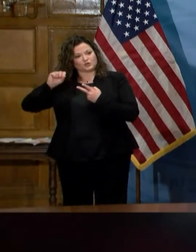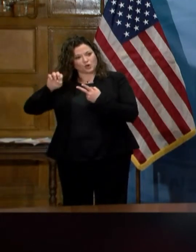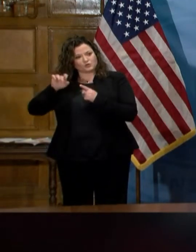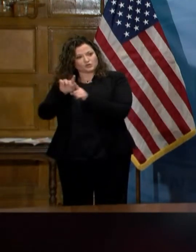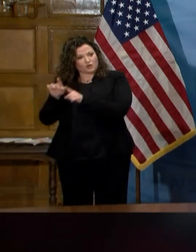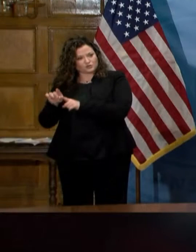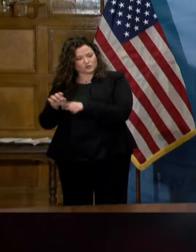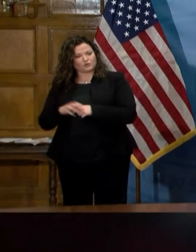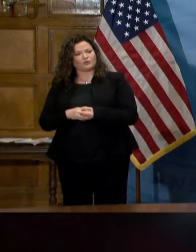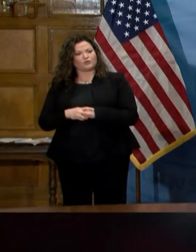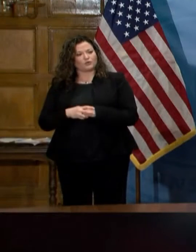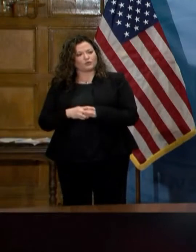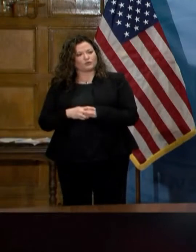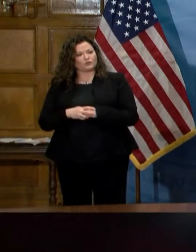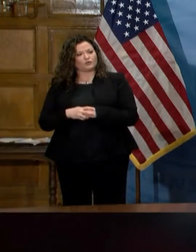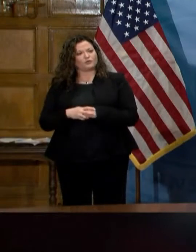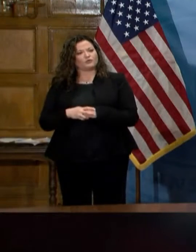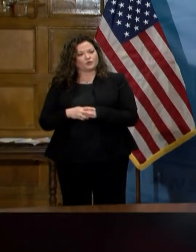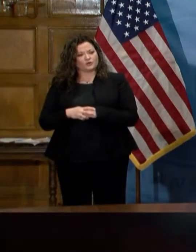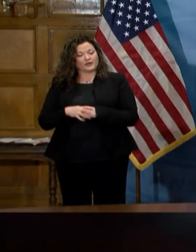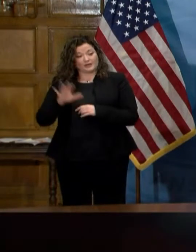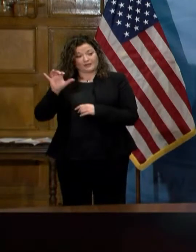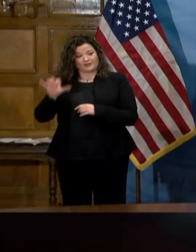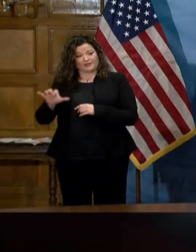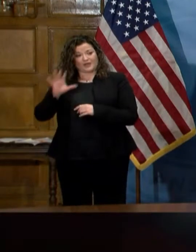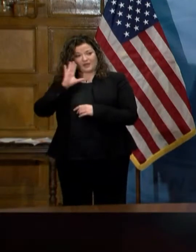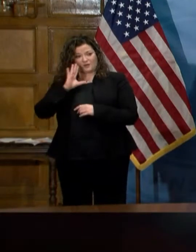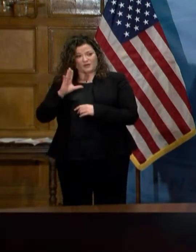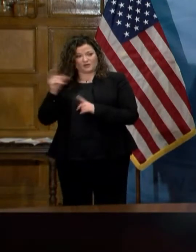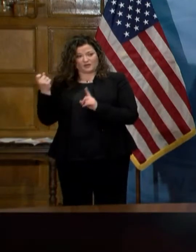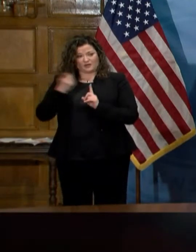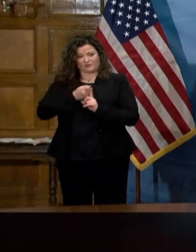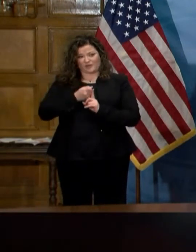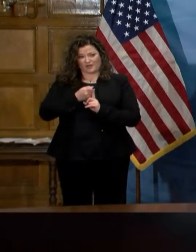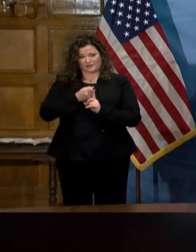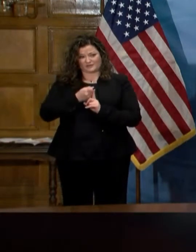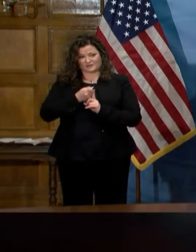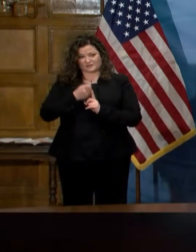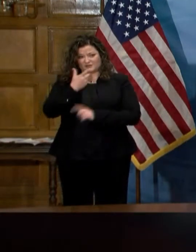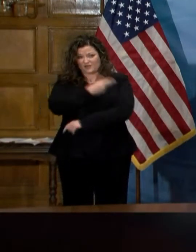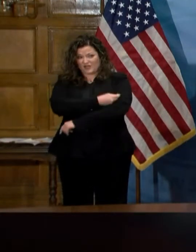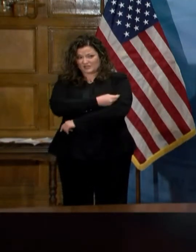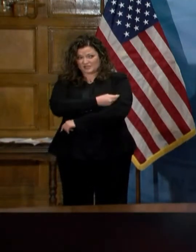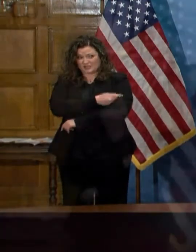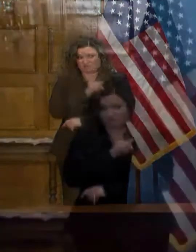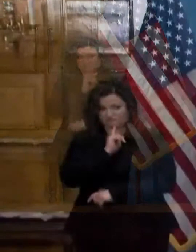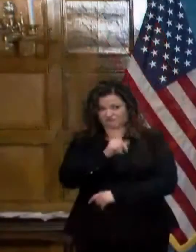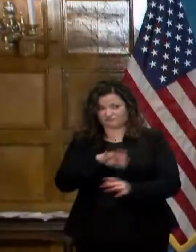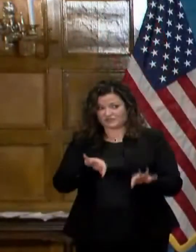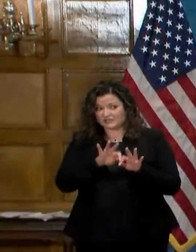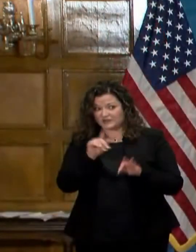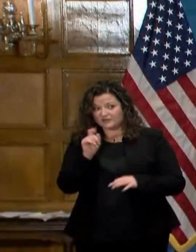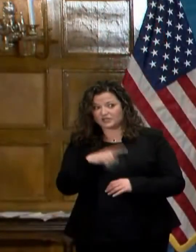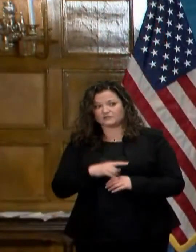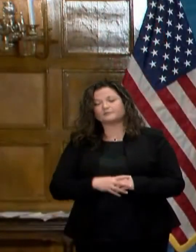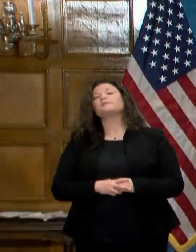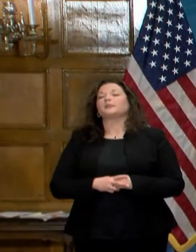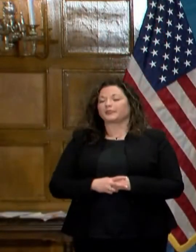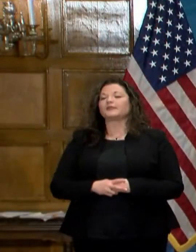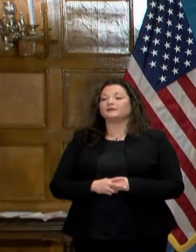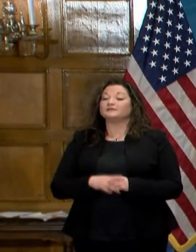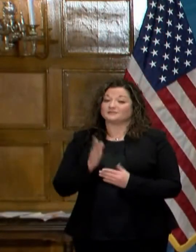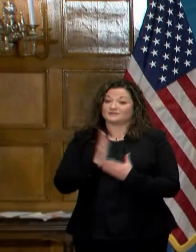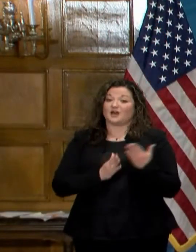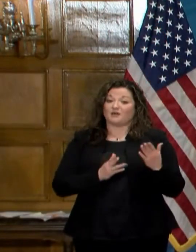So how significant will that affect the amount of vaccine that we're getting? Well, some have already received the